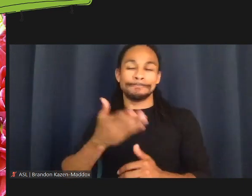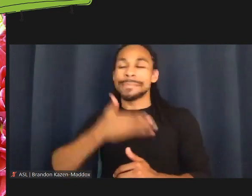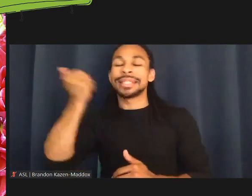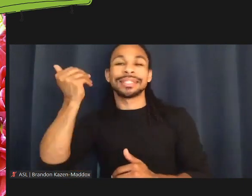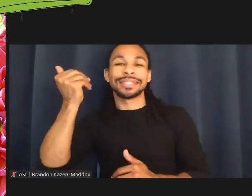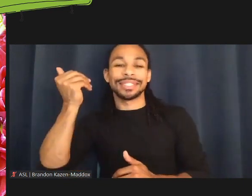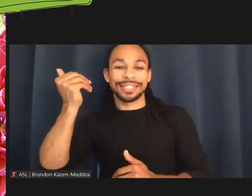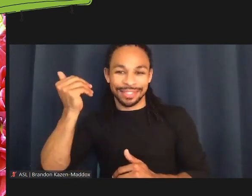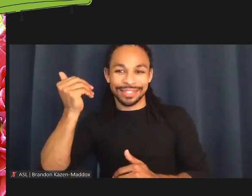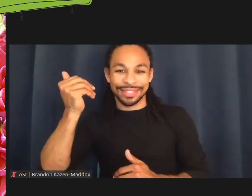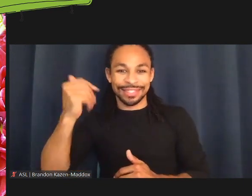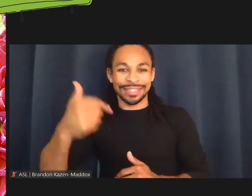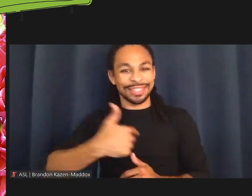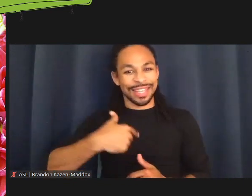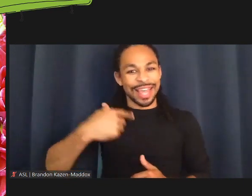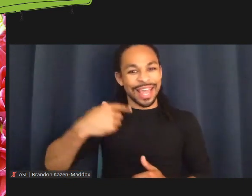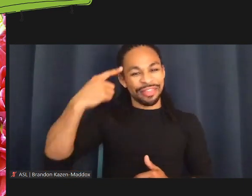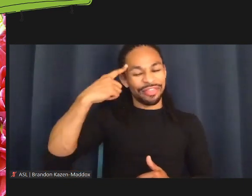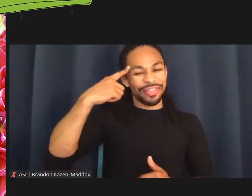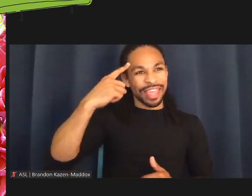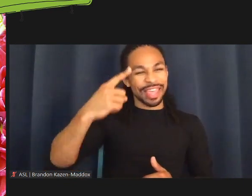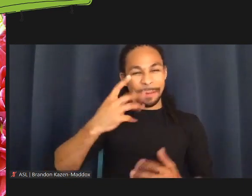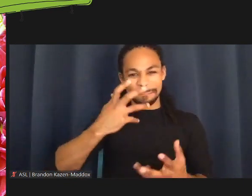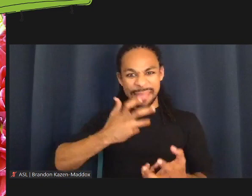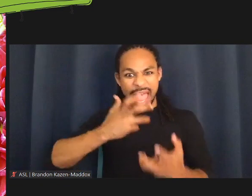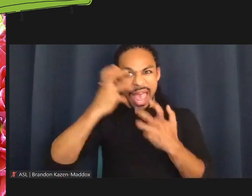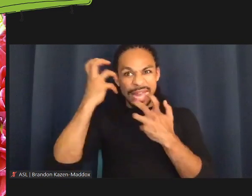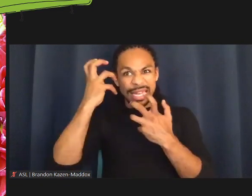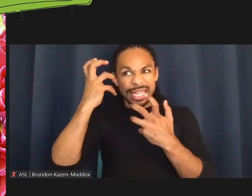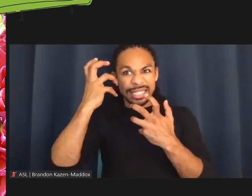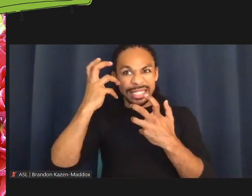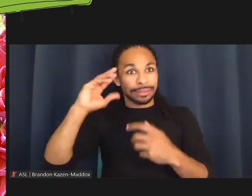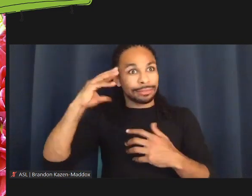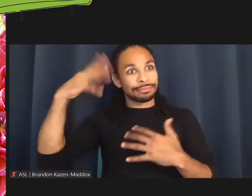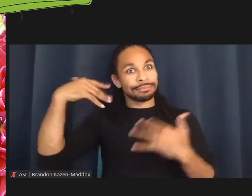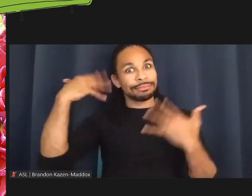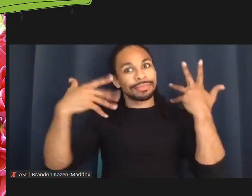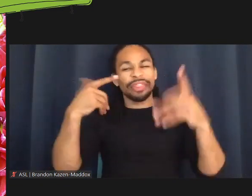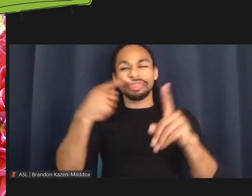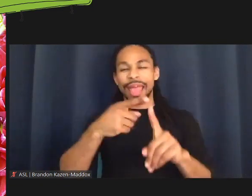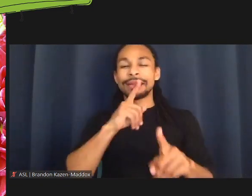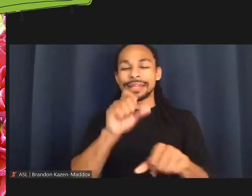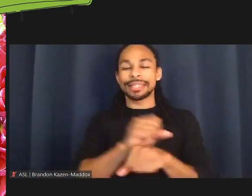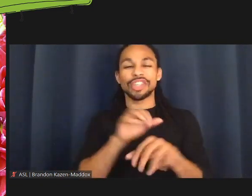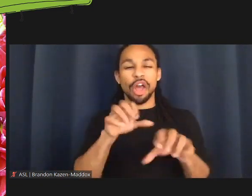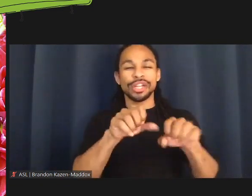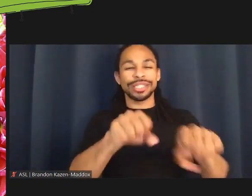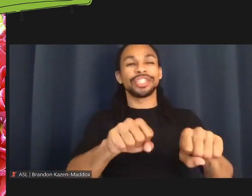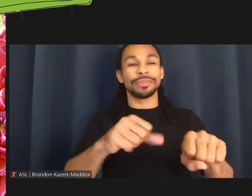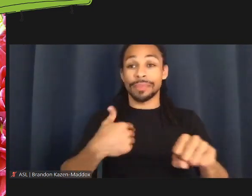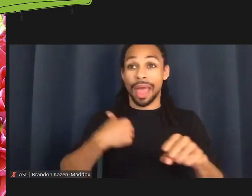think madness is colonization. I know grace is how I'm still alive.